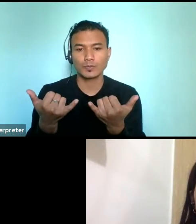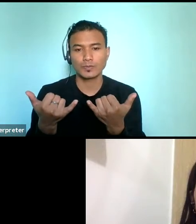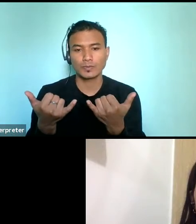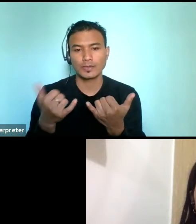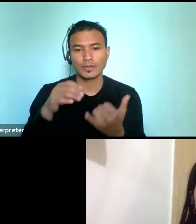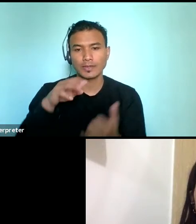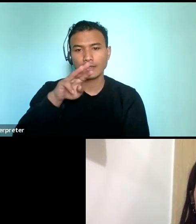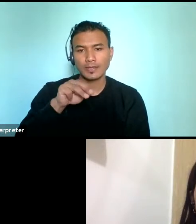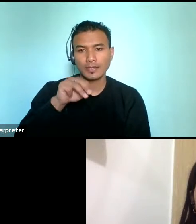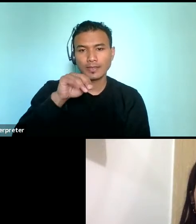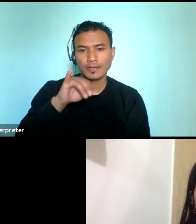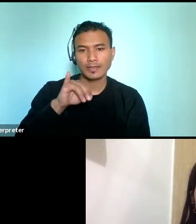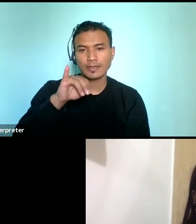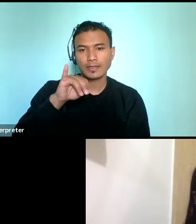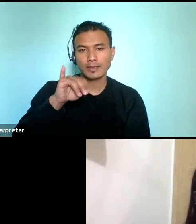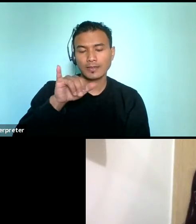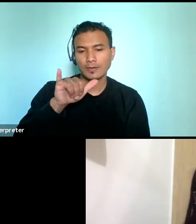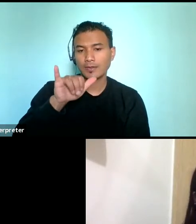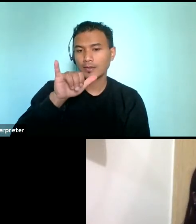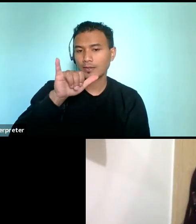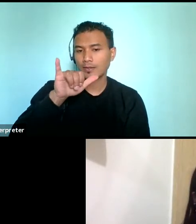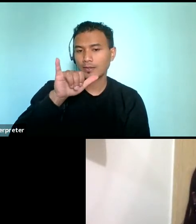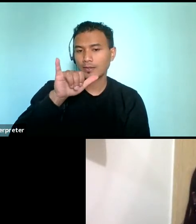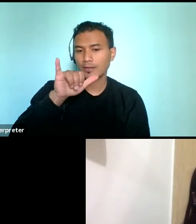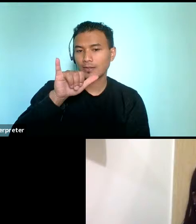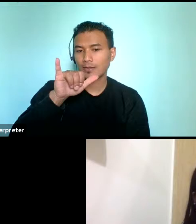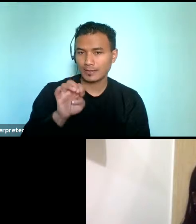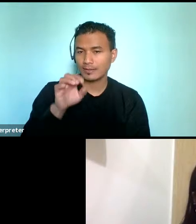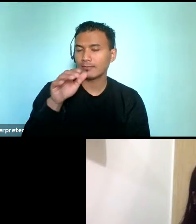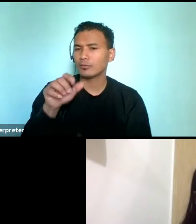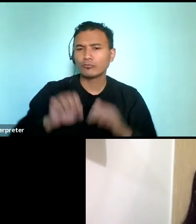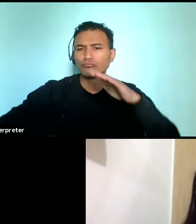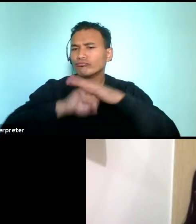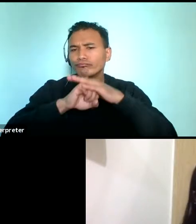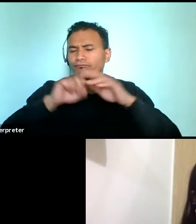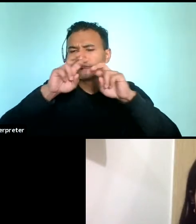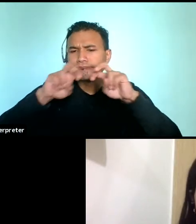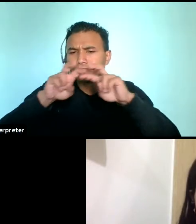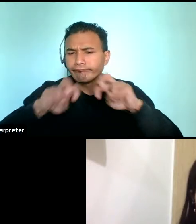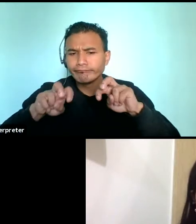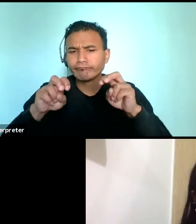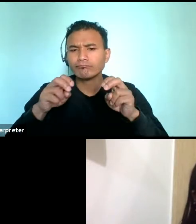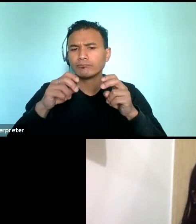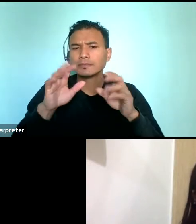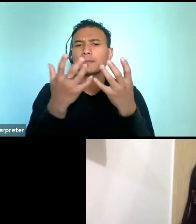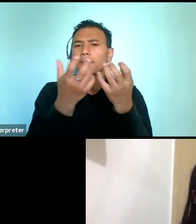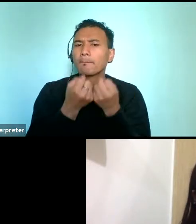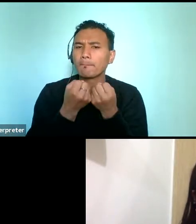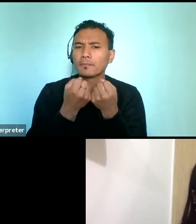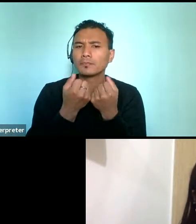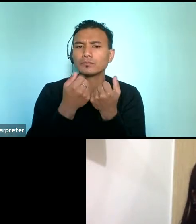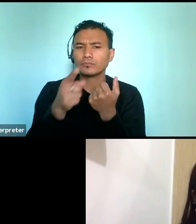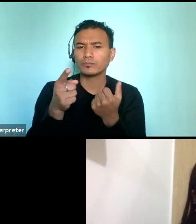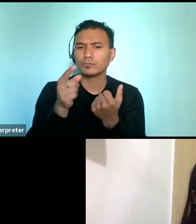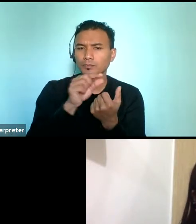Maylene, please tell us what are the key elements of this research. What would you